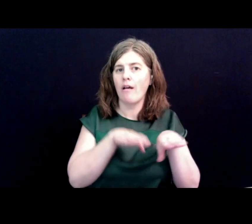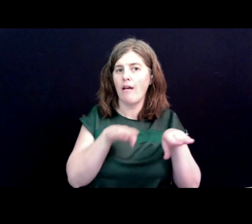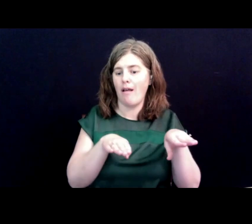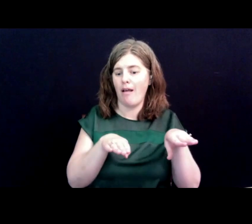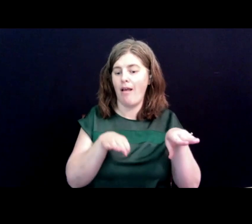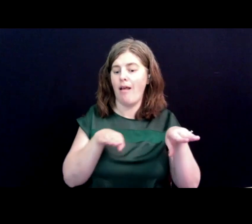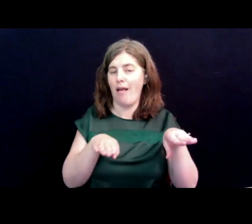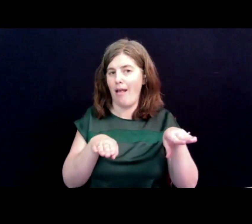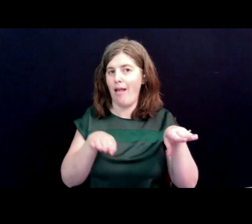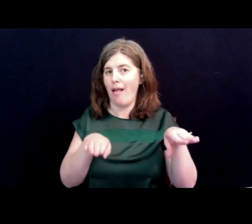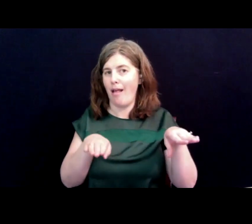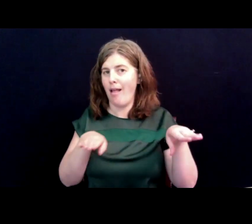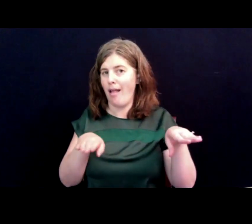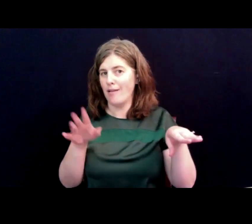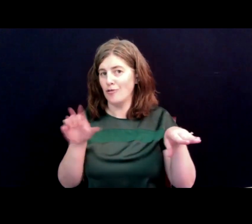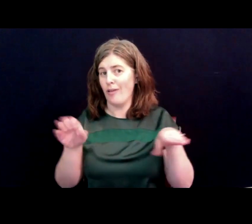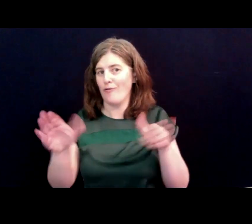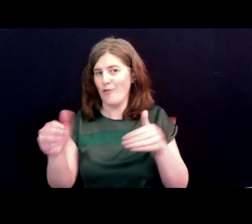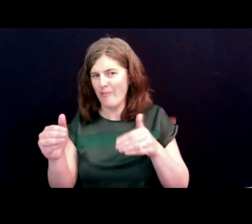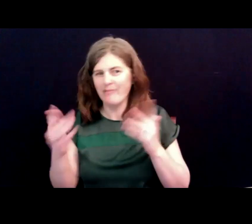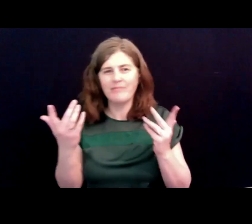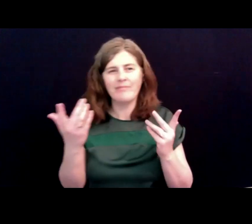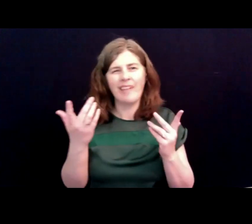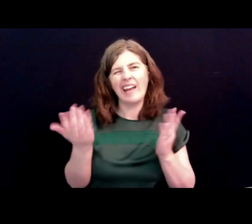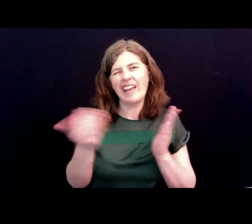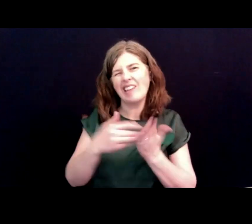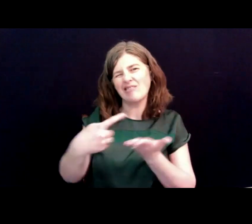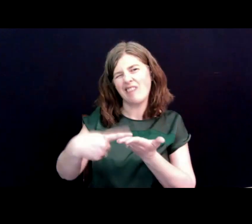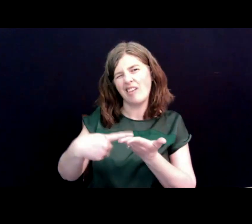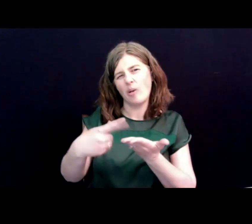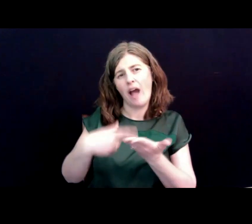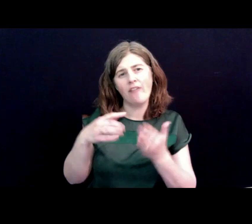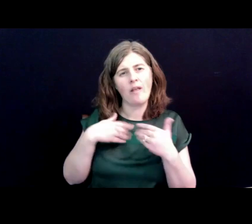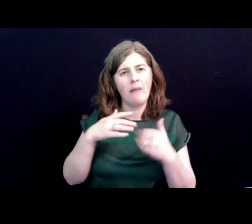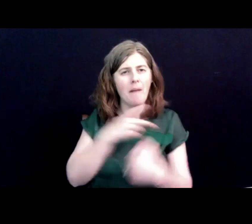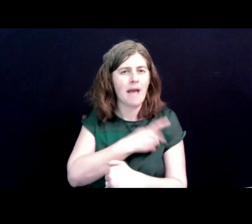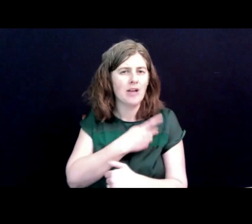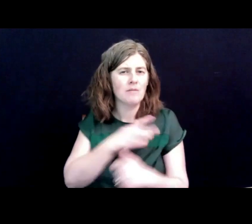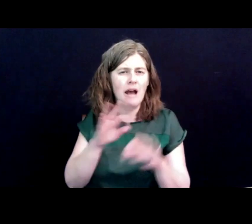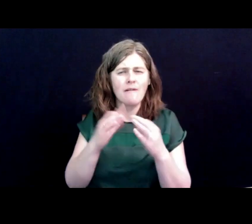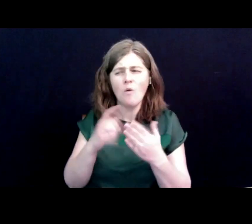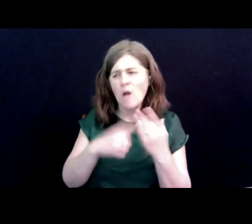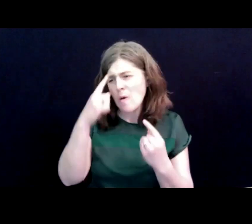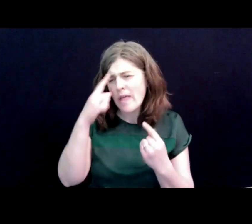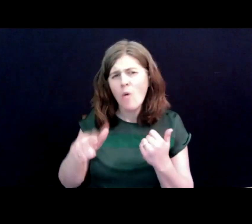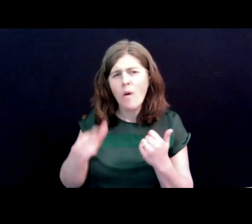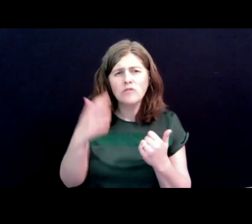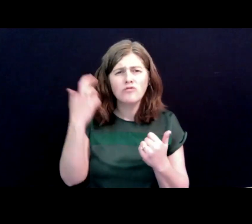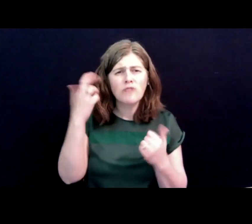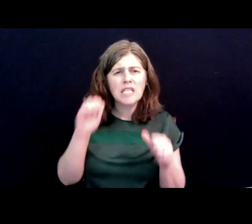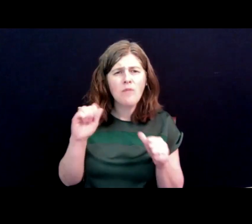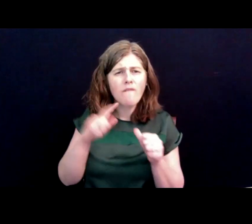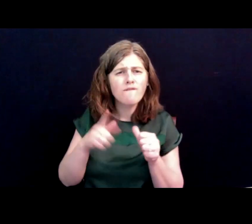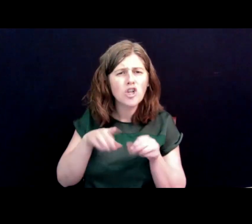bed at least. So again, these are conversations I have with my families, and we'll talk through like, what do you think? What would be a reasonable first